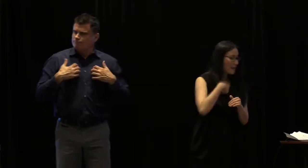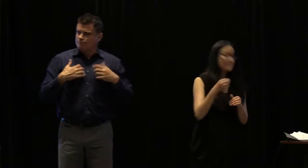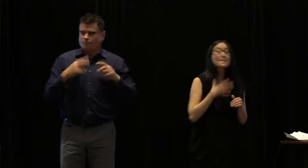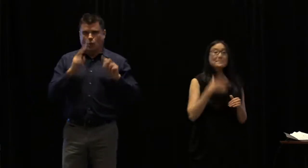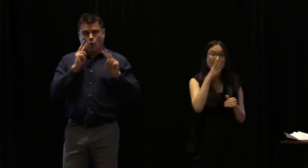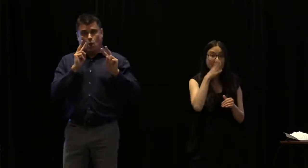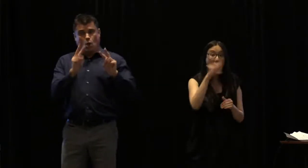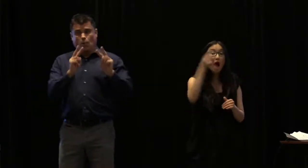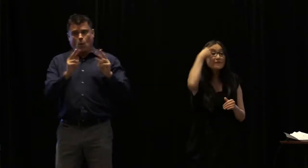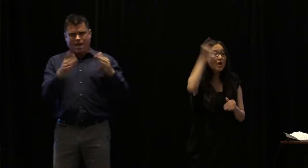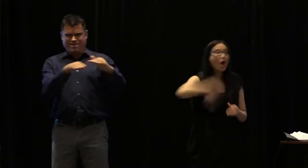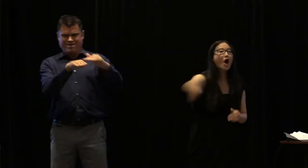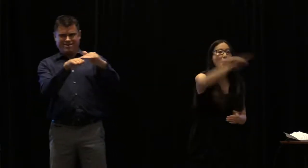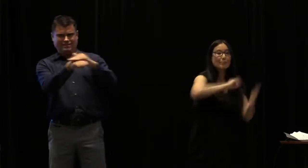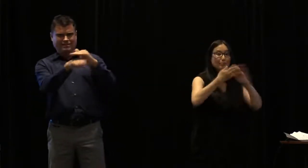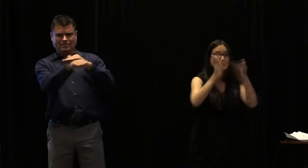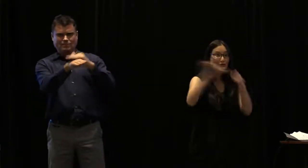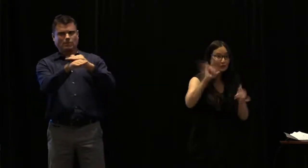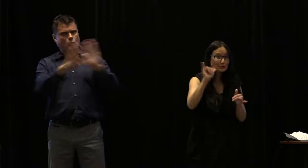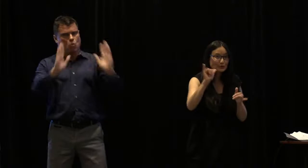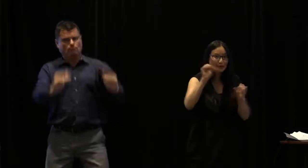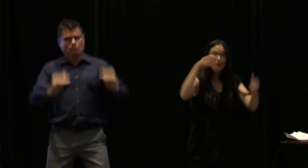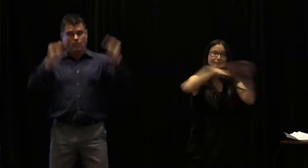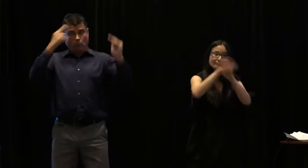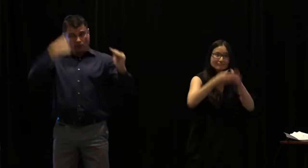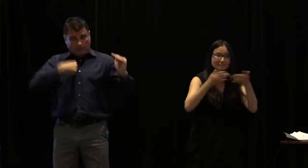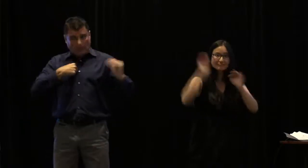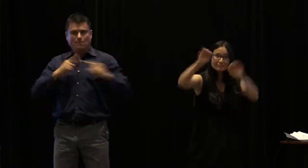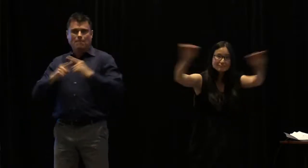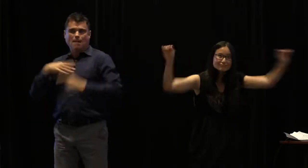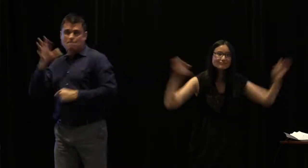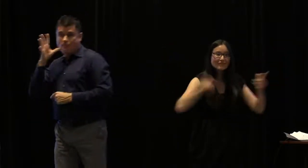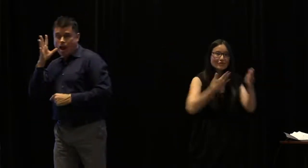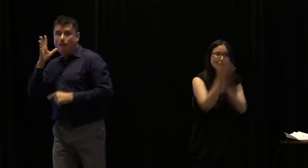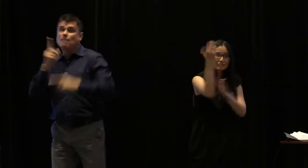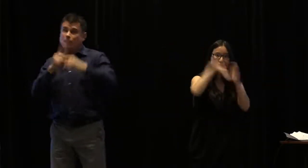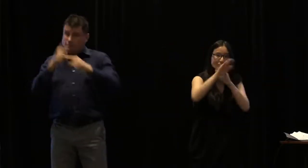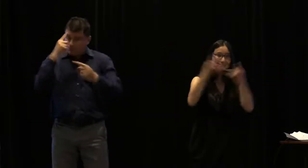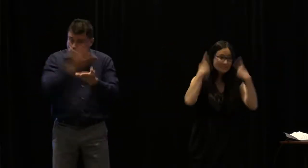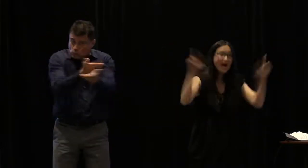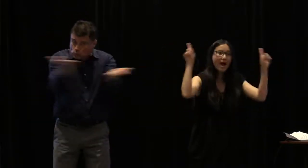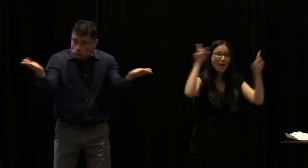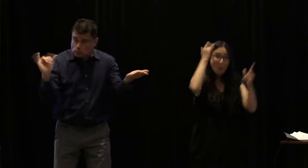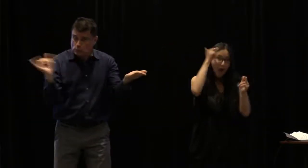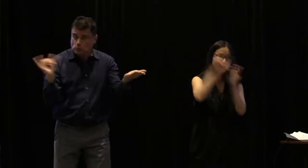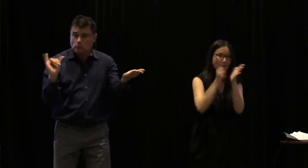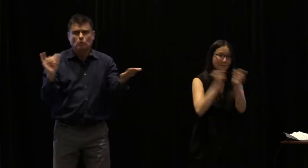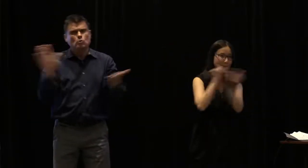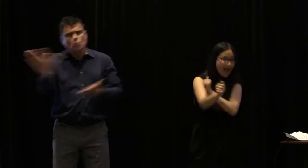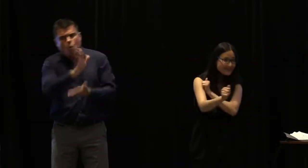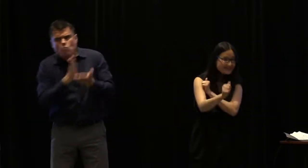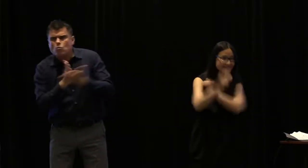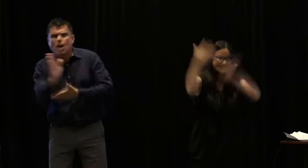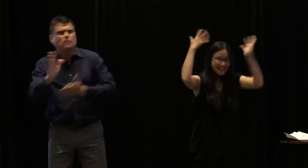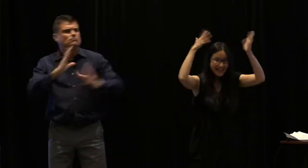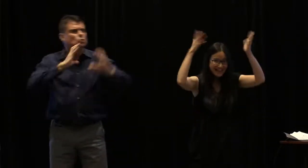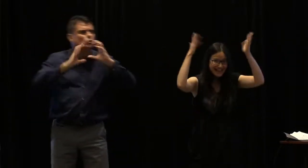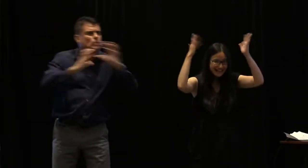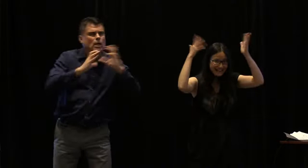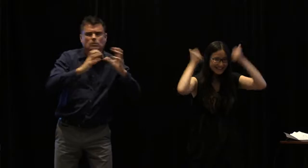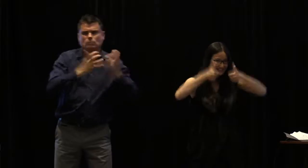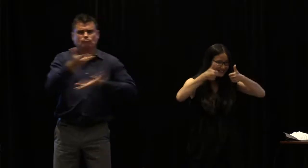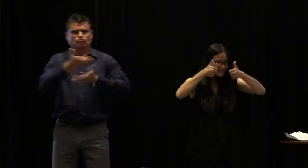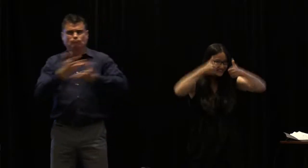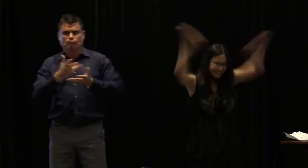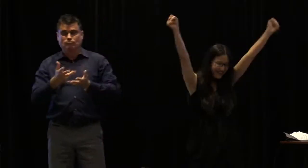And we are looking to make things accessible for not only myself and my mother, but also for everyone throughout the community. Now that the